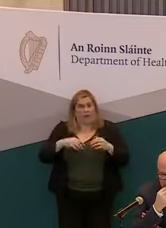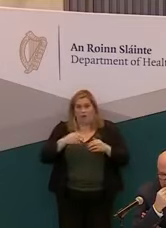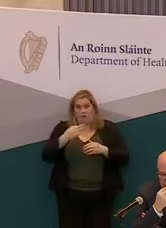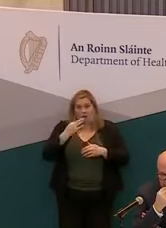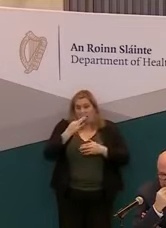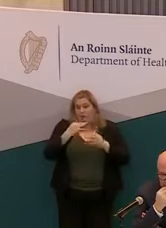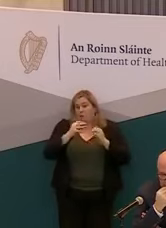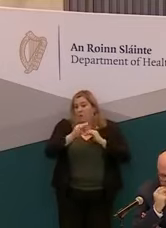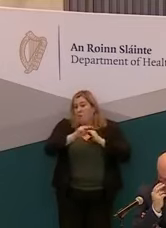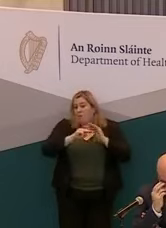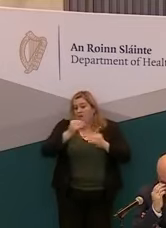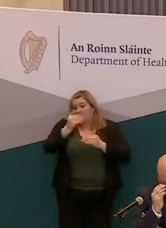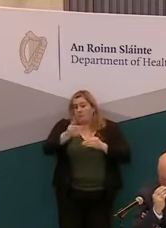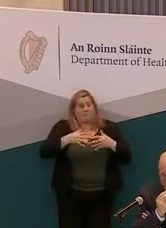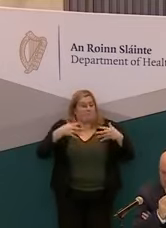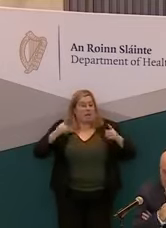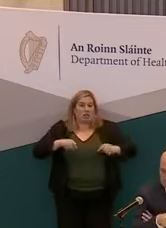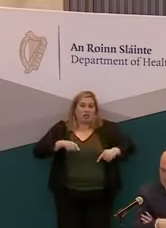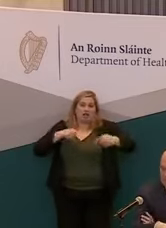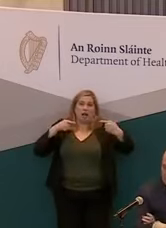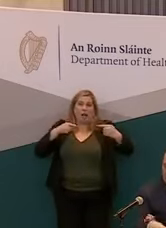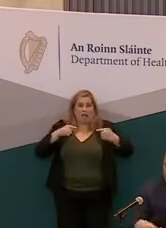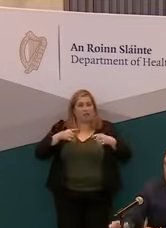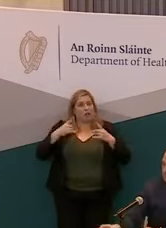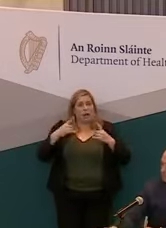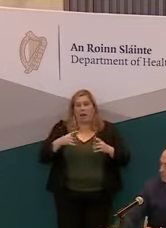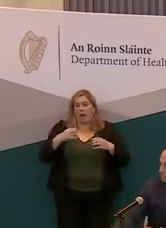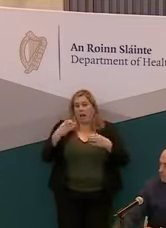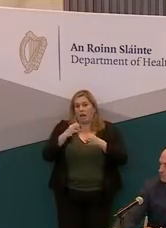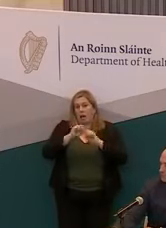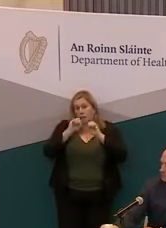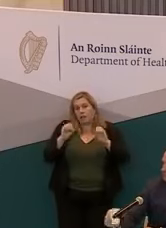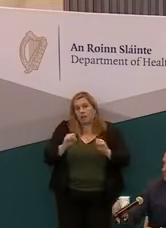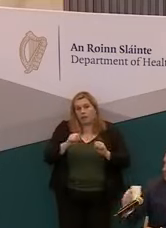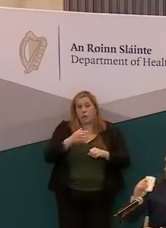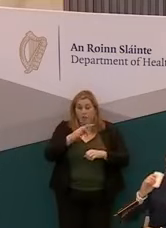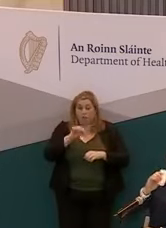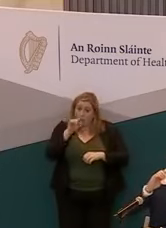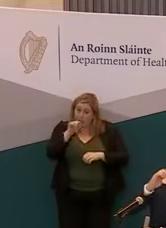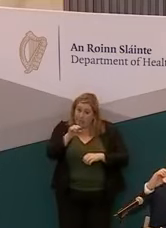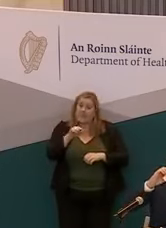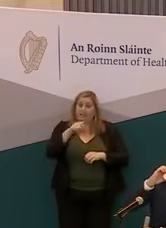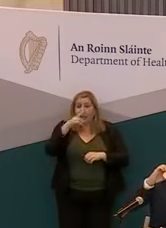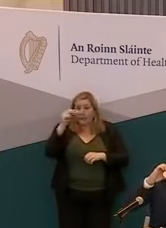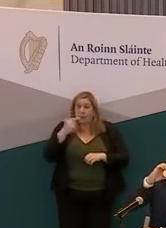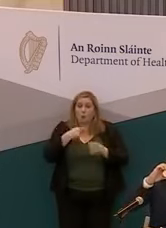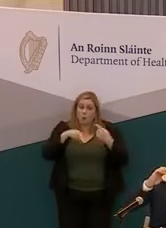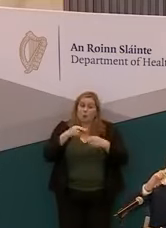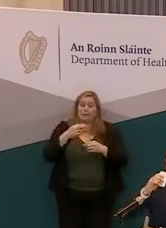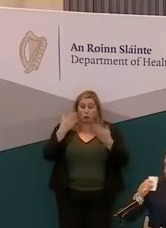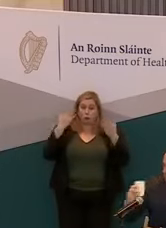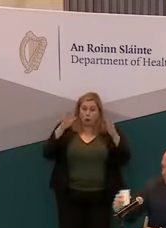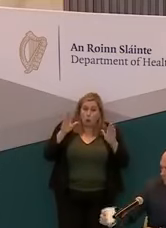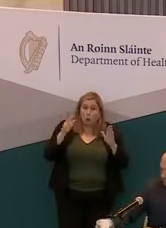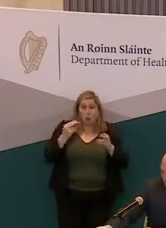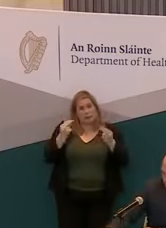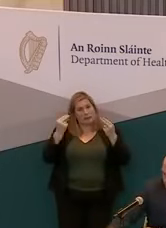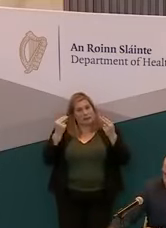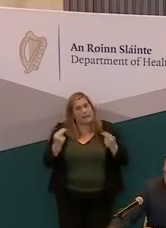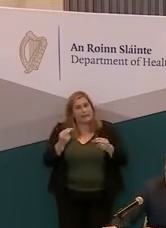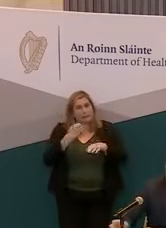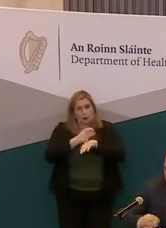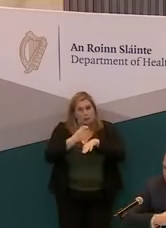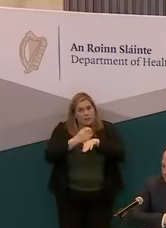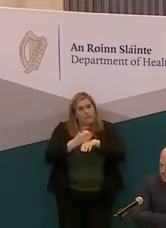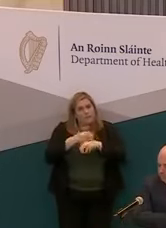challenge for our healthcare system. So it's from this we get to the position that we need to suppress the disease. We need to keep it